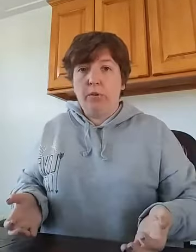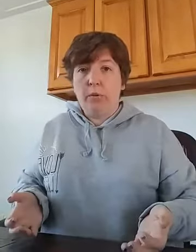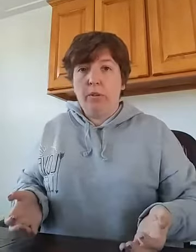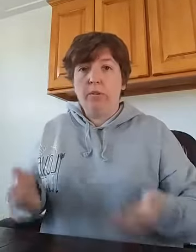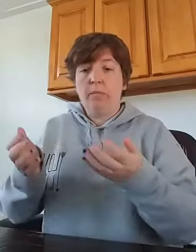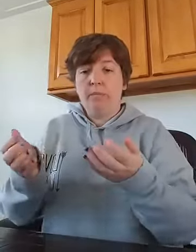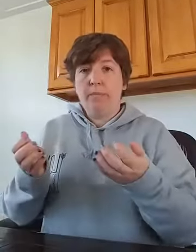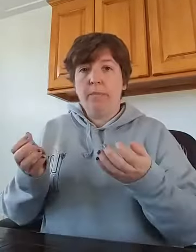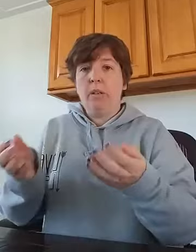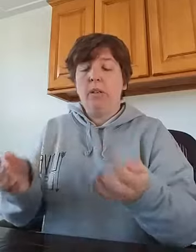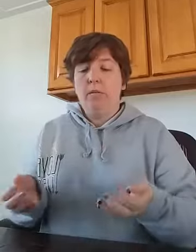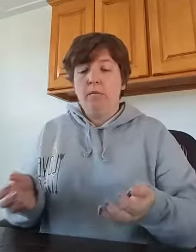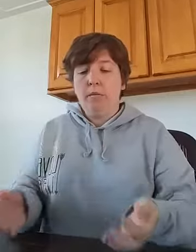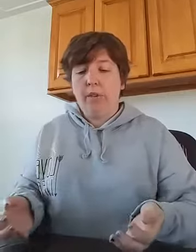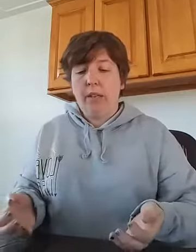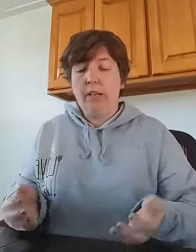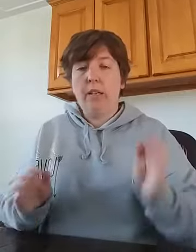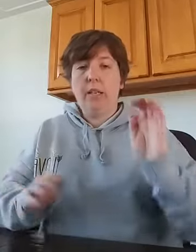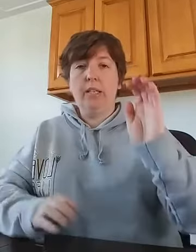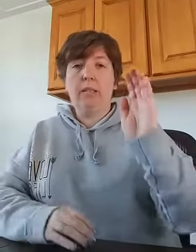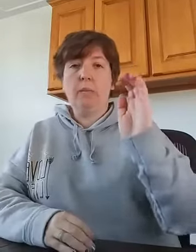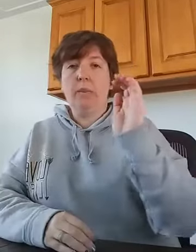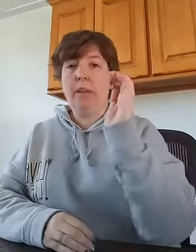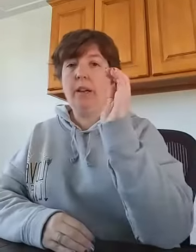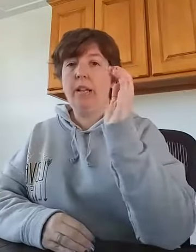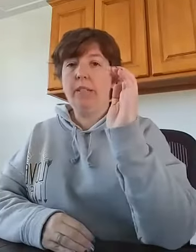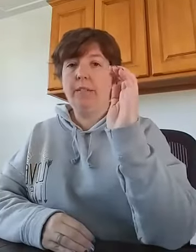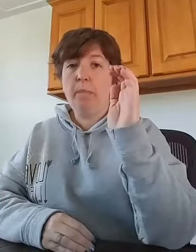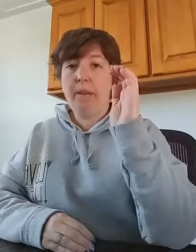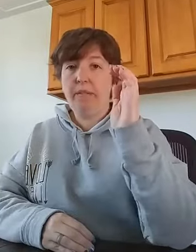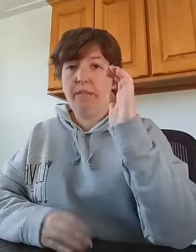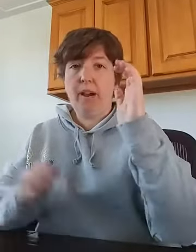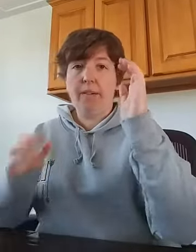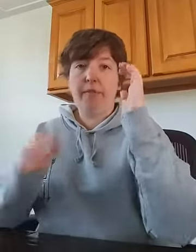drawers. So that, and it's with the classifier bent 5.